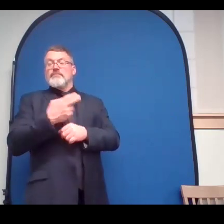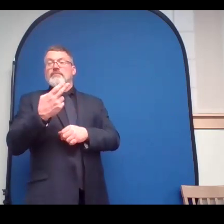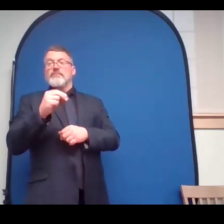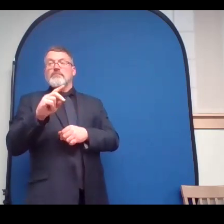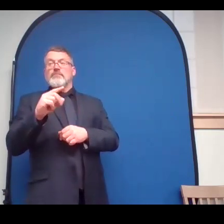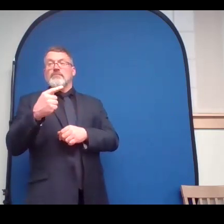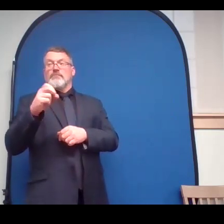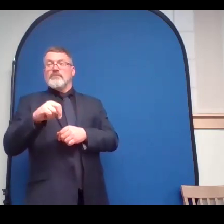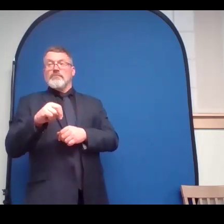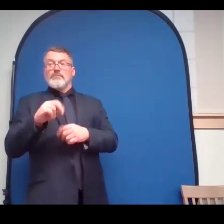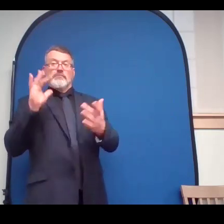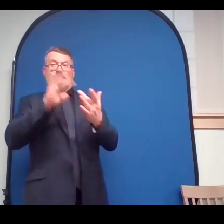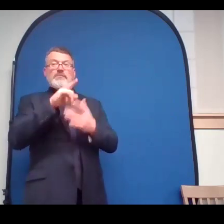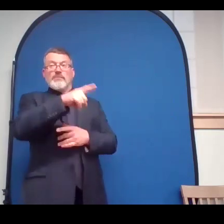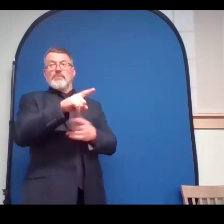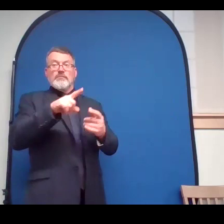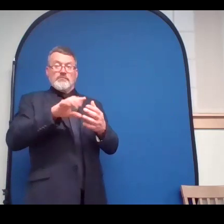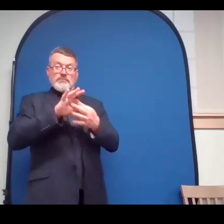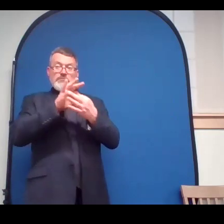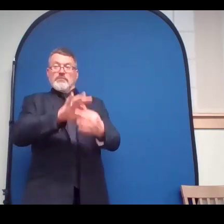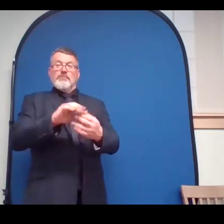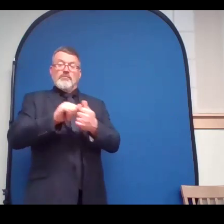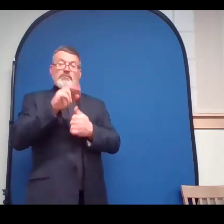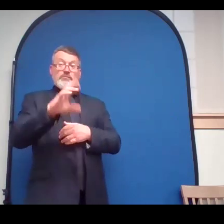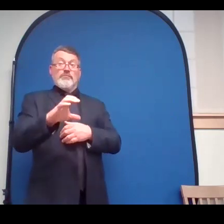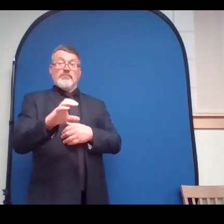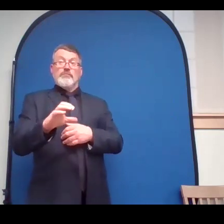about Robert Carn? May of